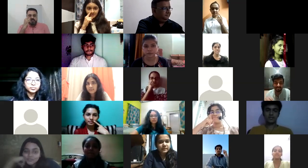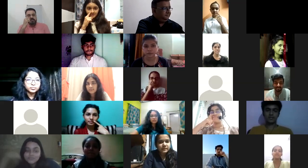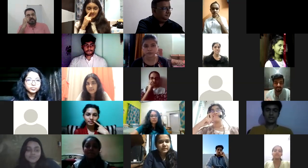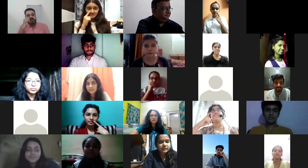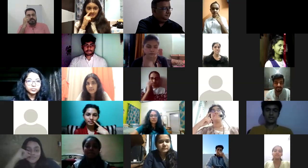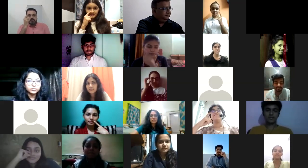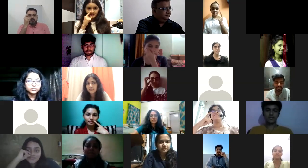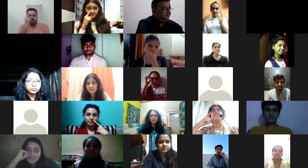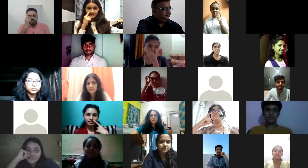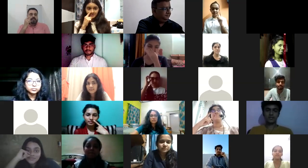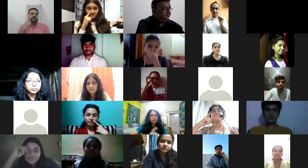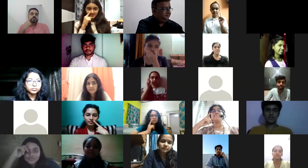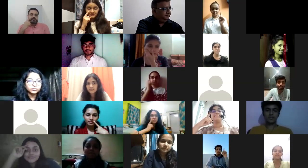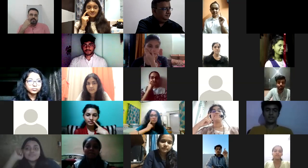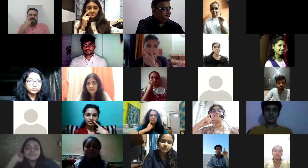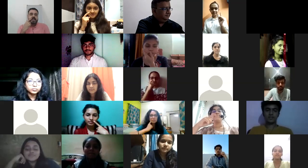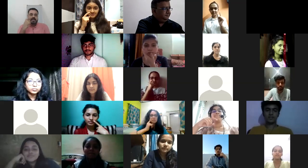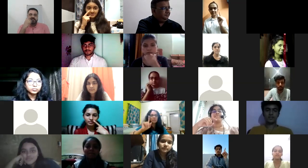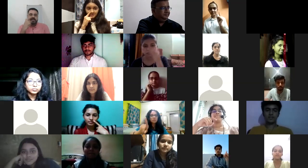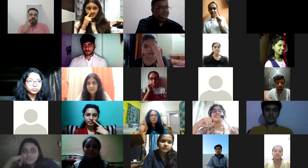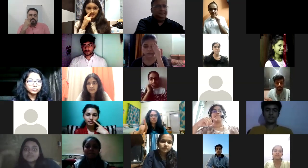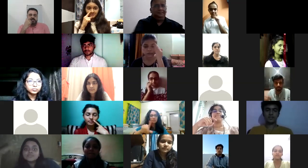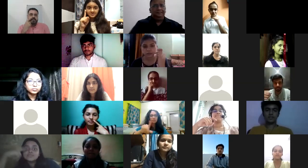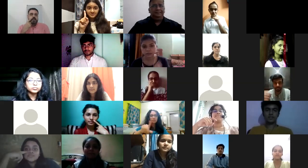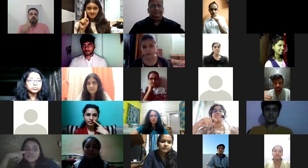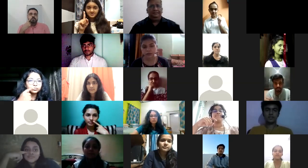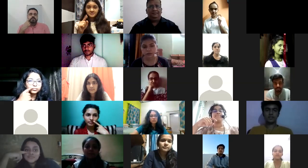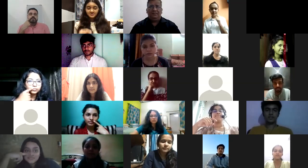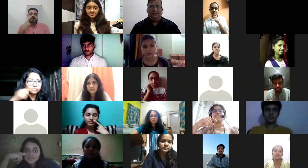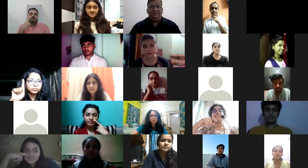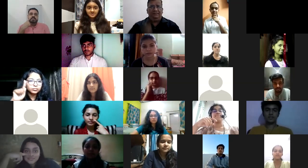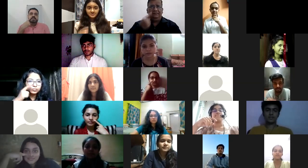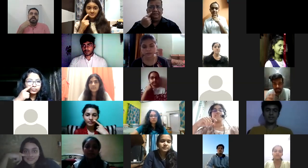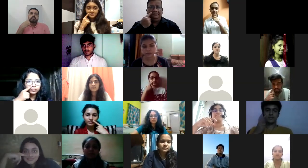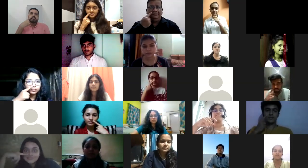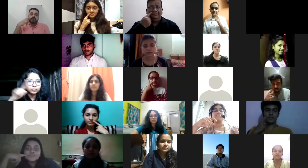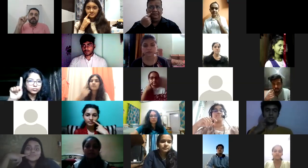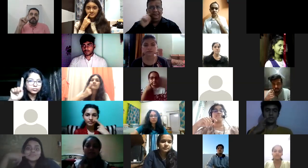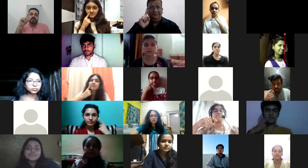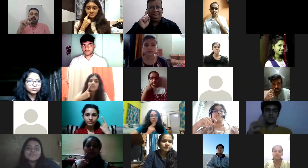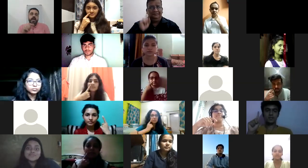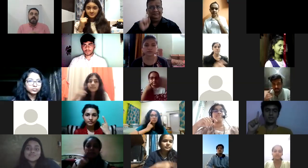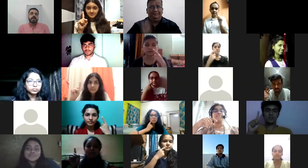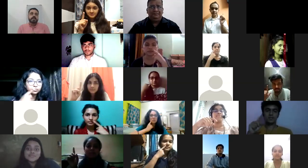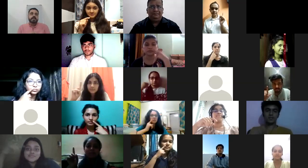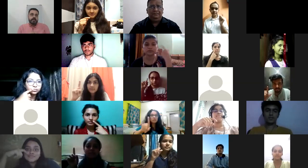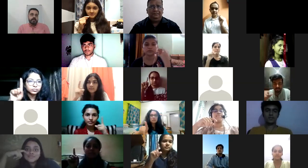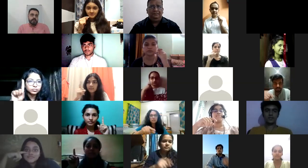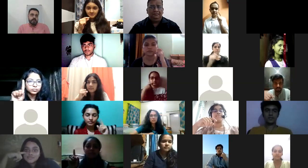wear those nathni. So that's the identification. So this is father and mother.